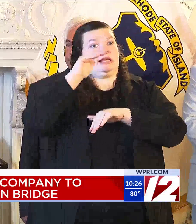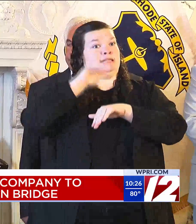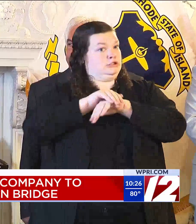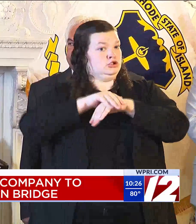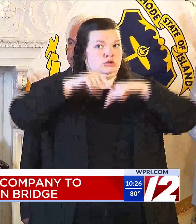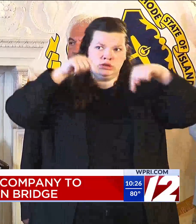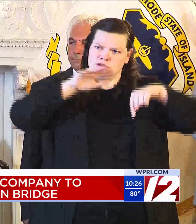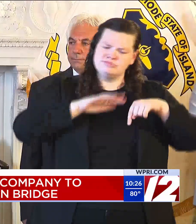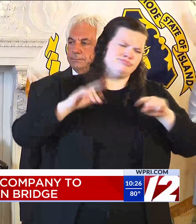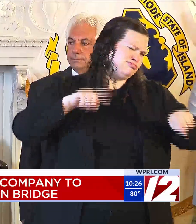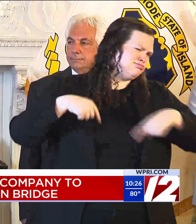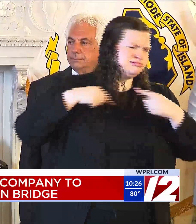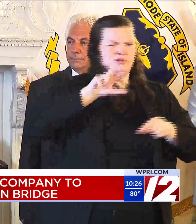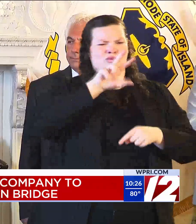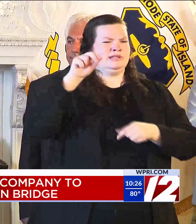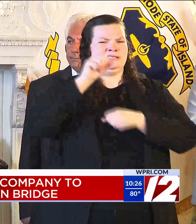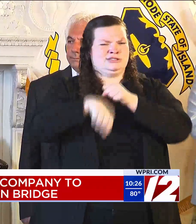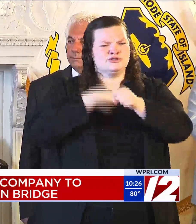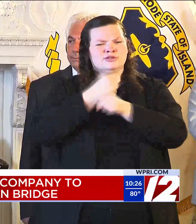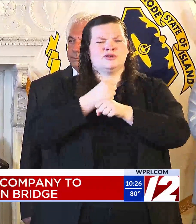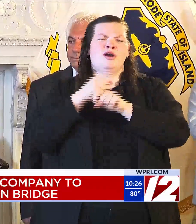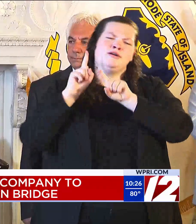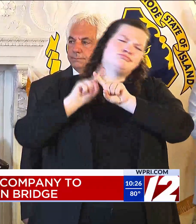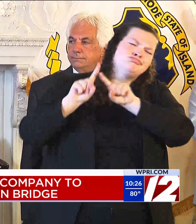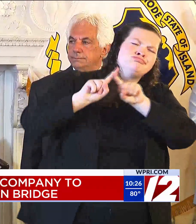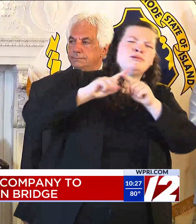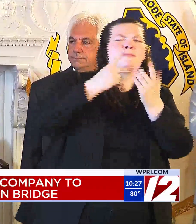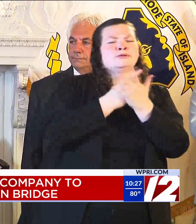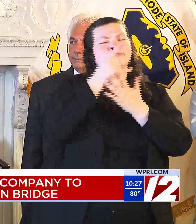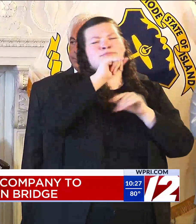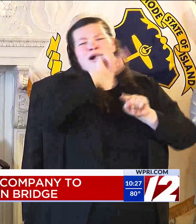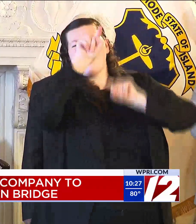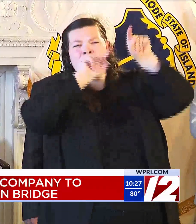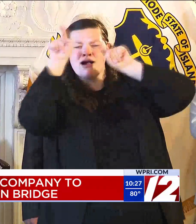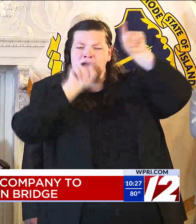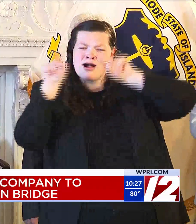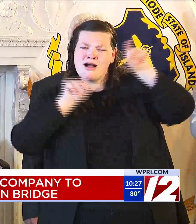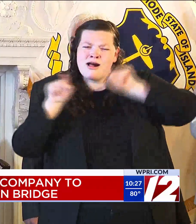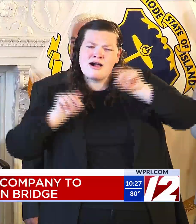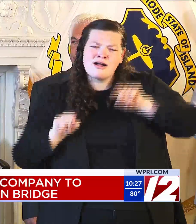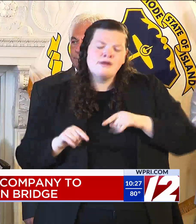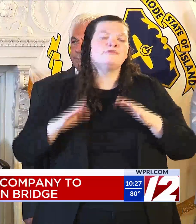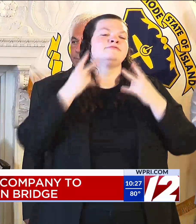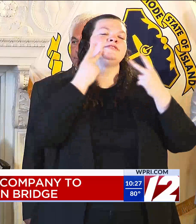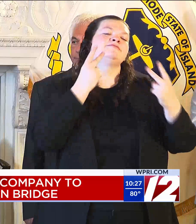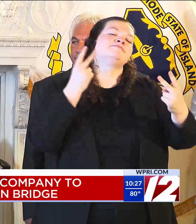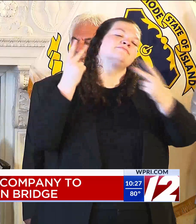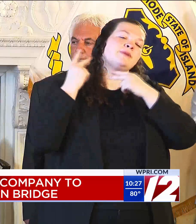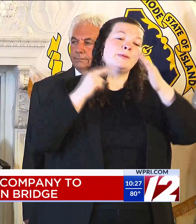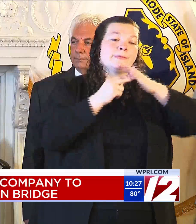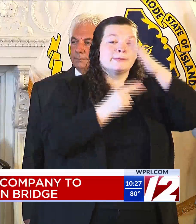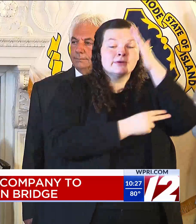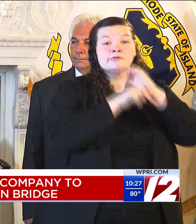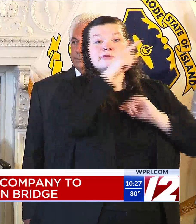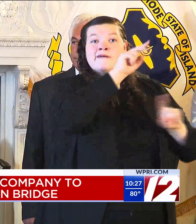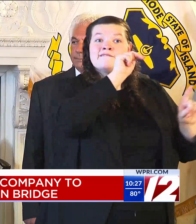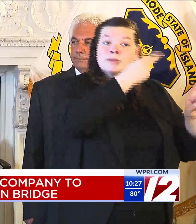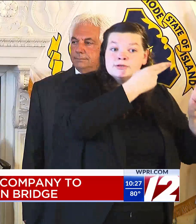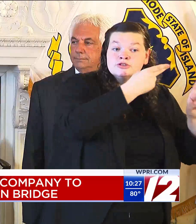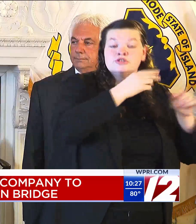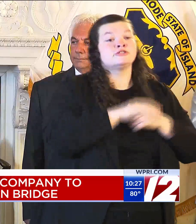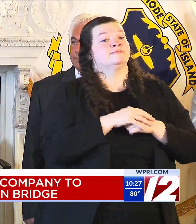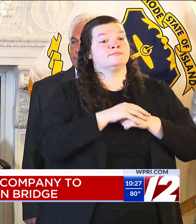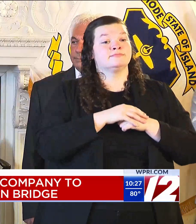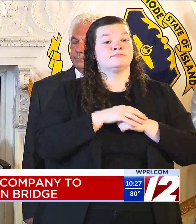area. Those projects include the Memorial Bridge in Portsmouth, New Hampshire, the Commonwealth Ave Bridge, the Whittier